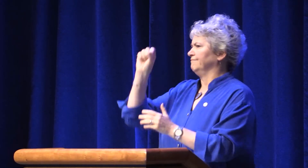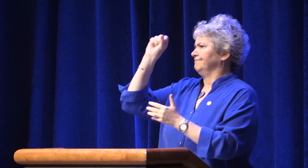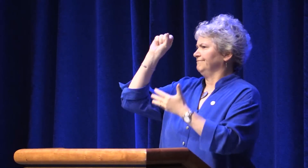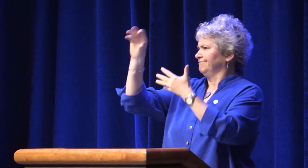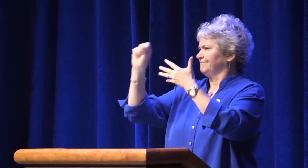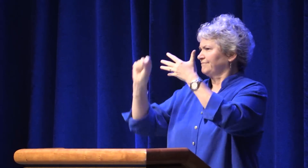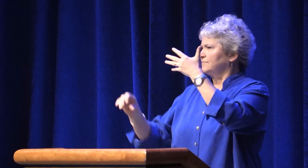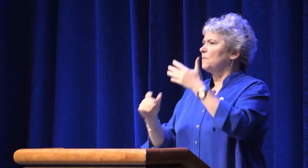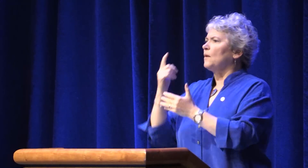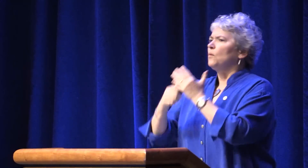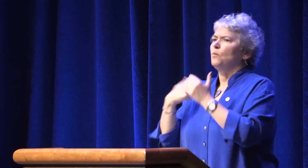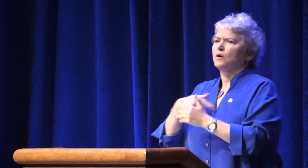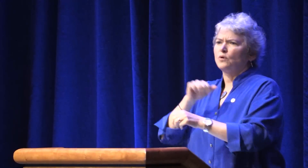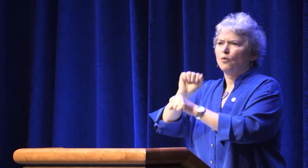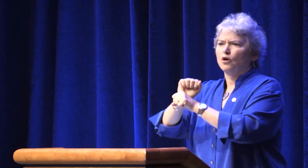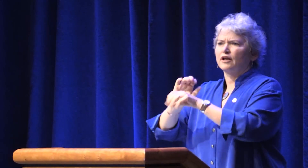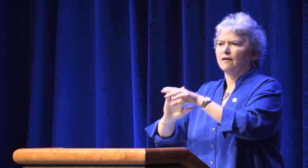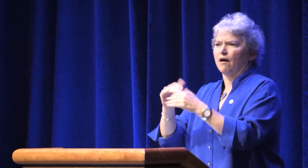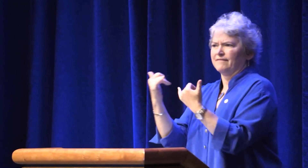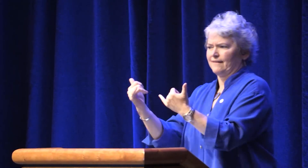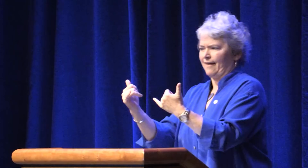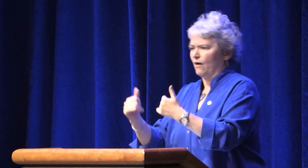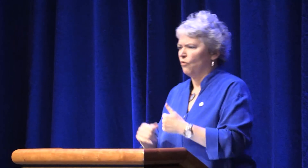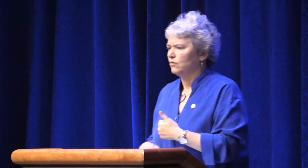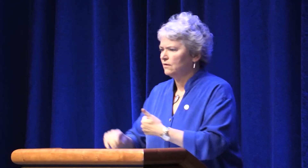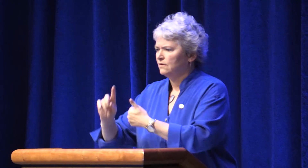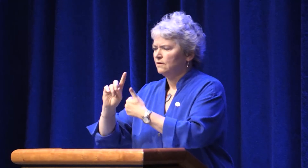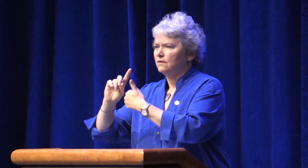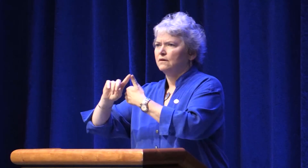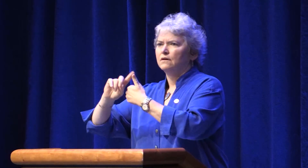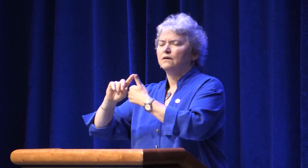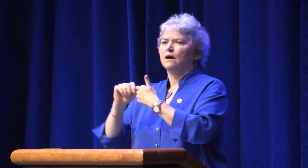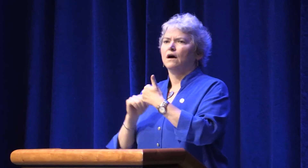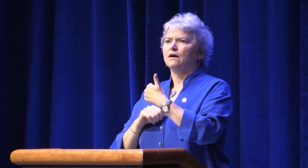left out. So I just want to share with you a couple of the things that we're working on now.